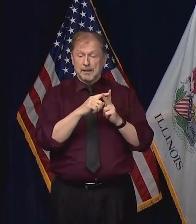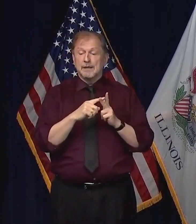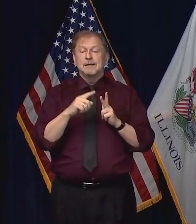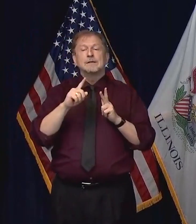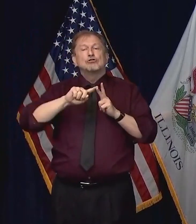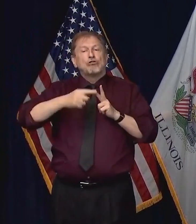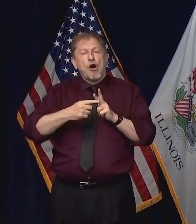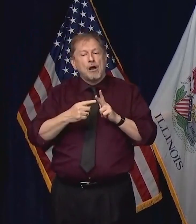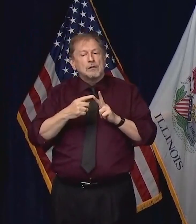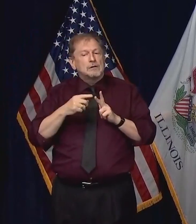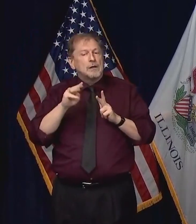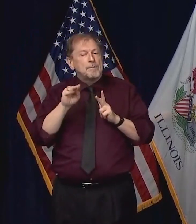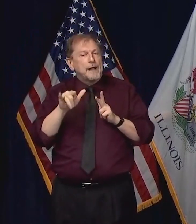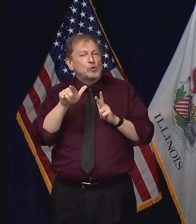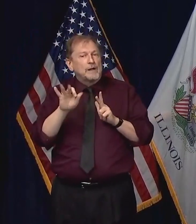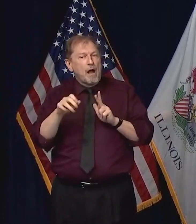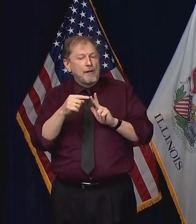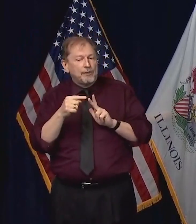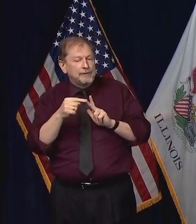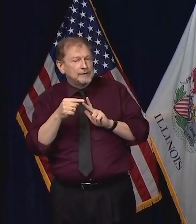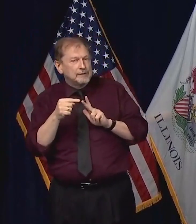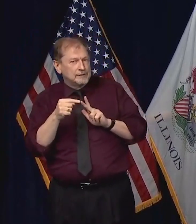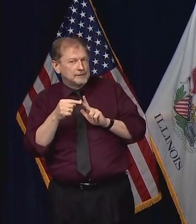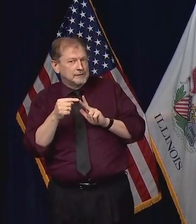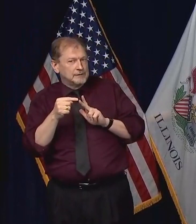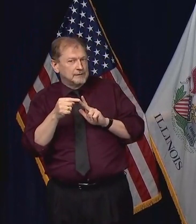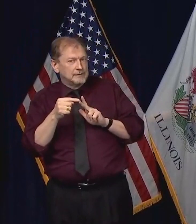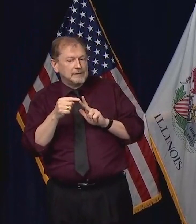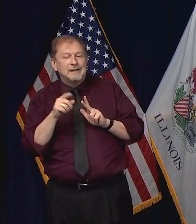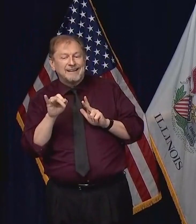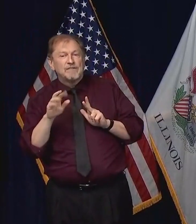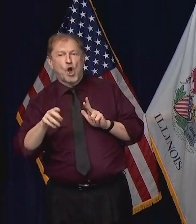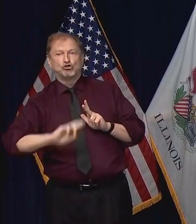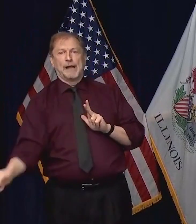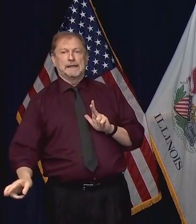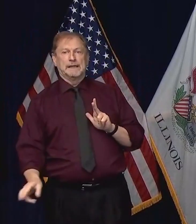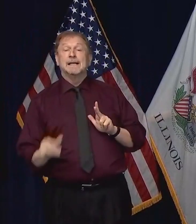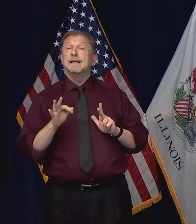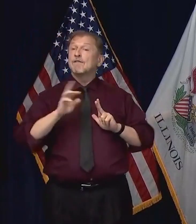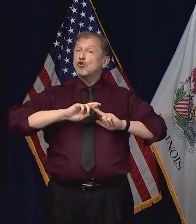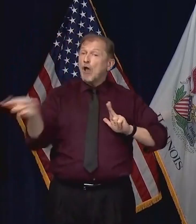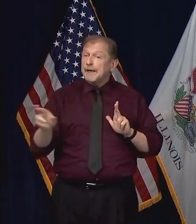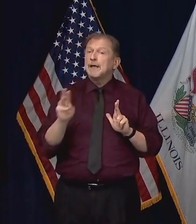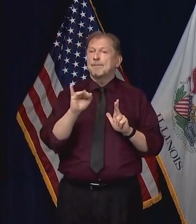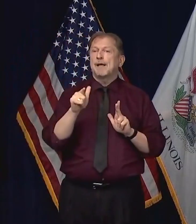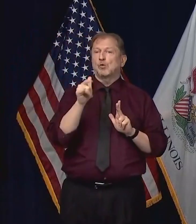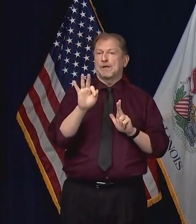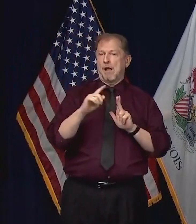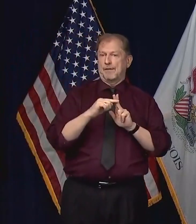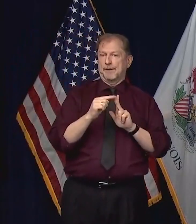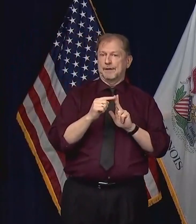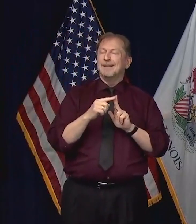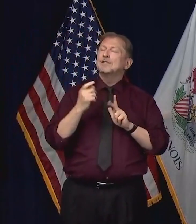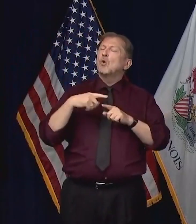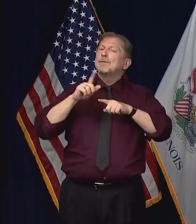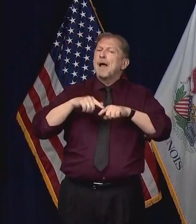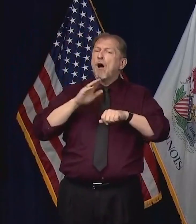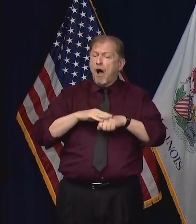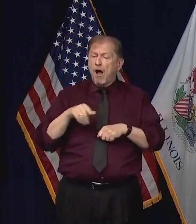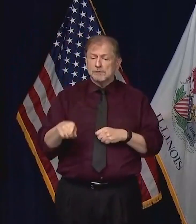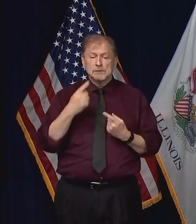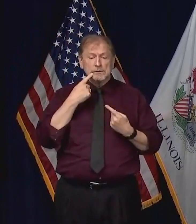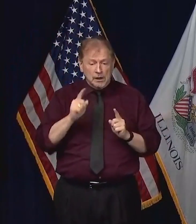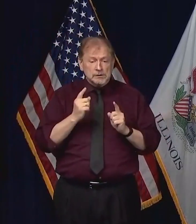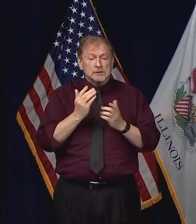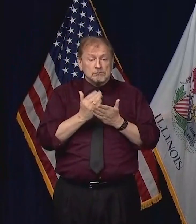29th. Changes to mitigation strategies in each phase will impact the data in each phase, so the